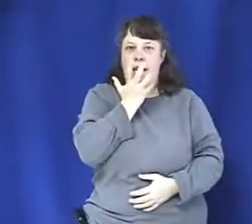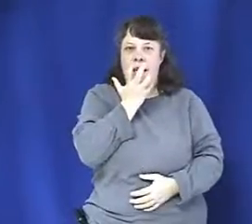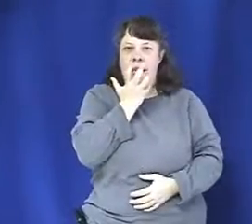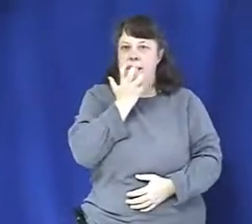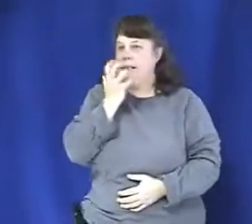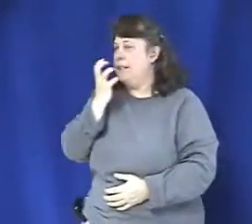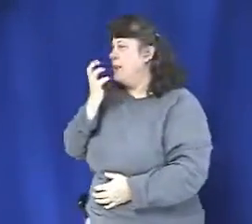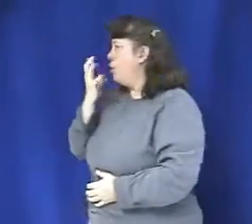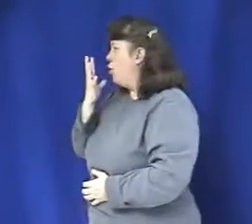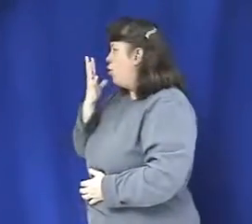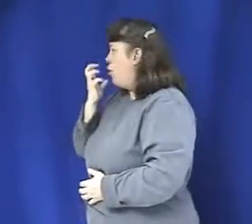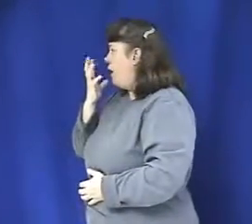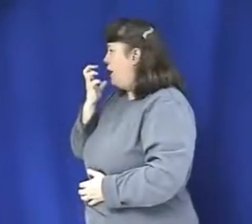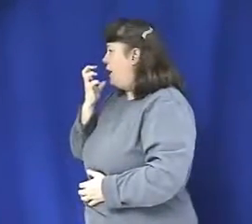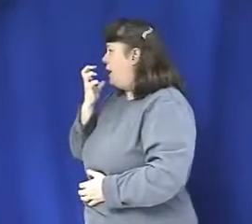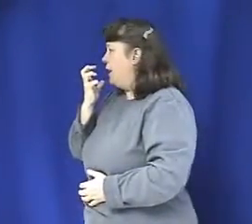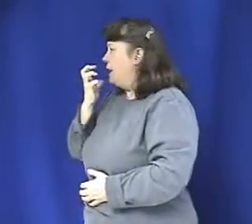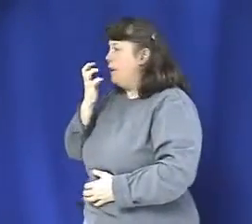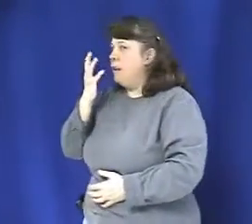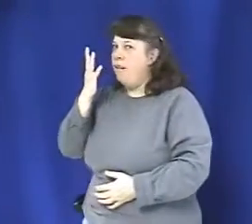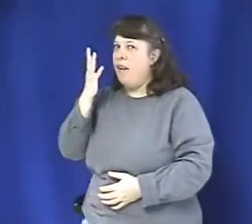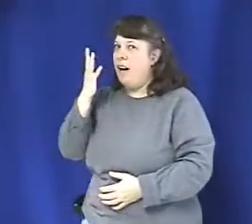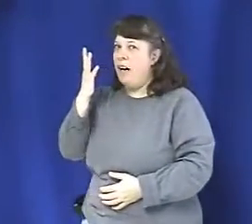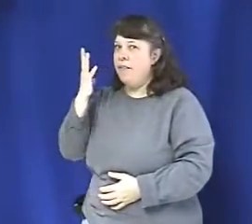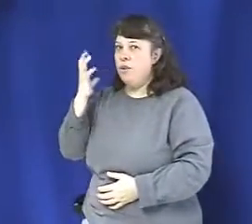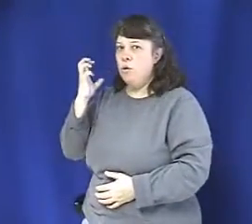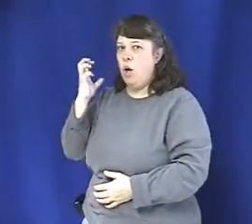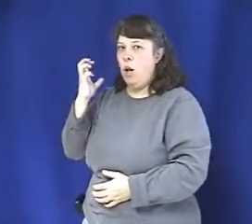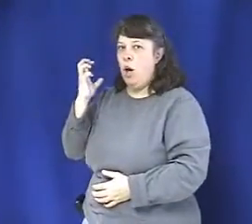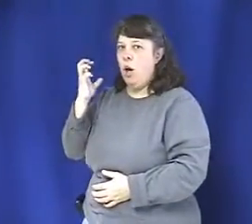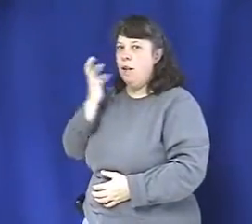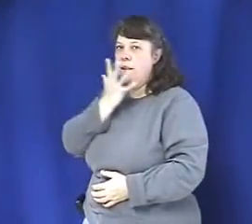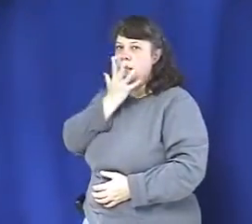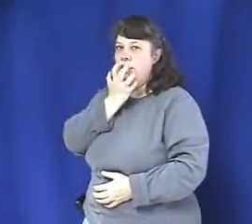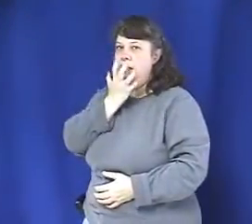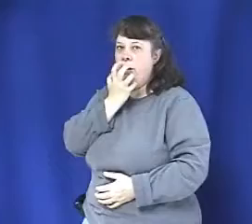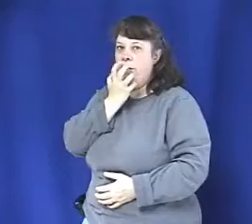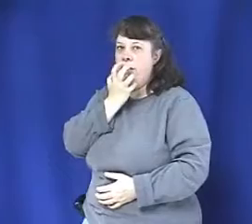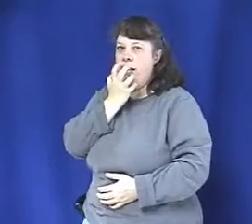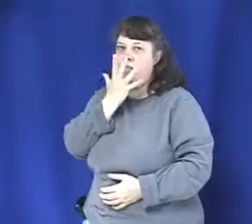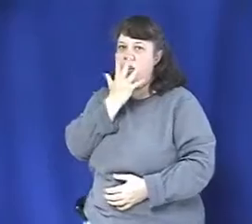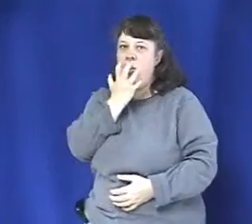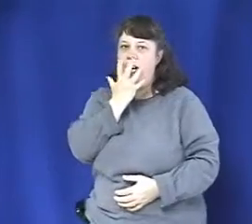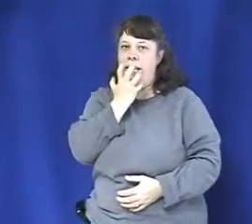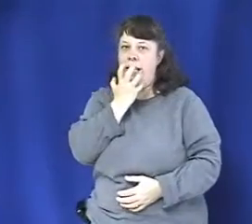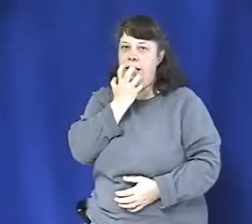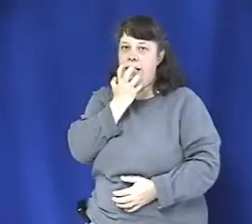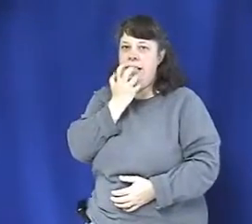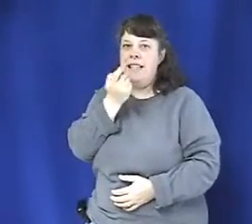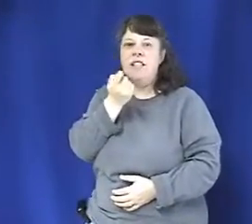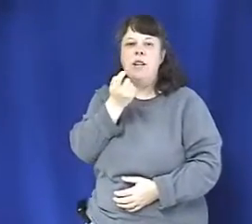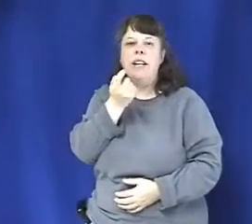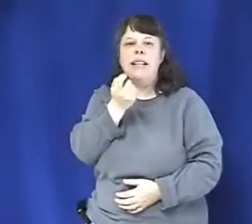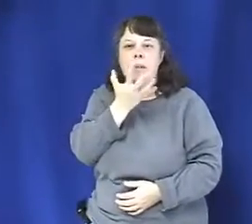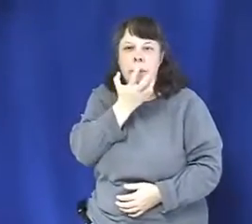cranky. Cranky. 5 to a claw in front of your face. Cranky. This is only a little bit